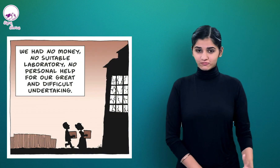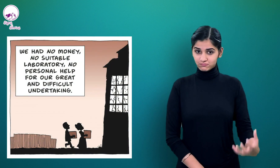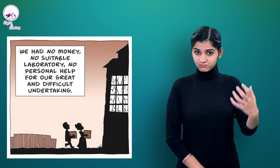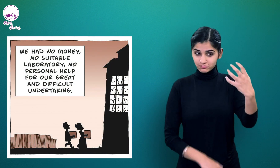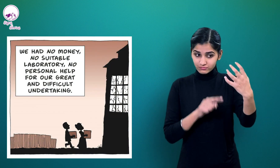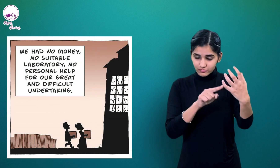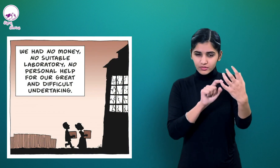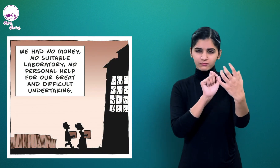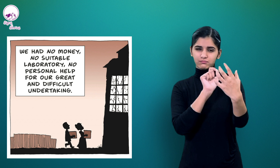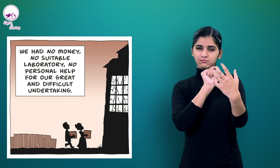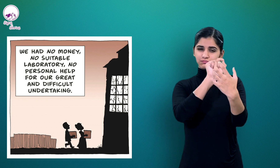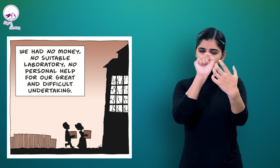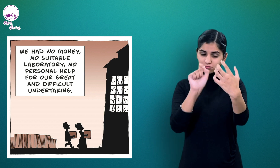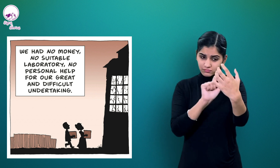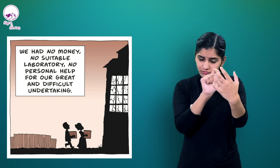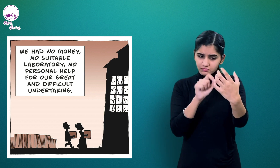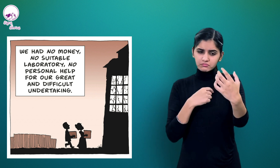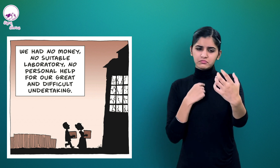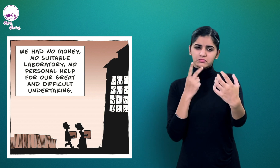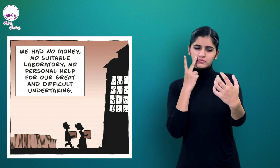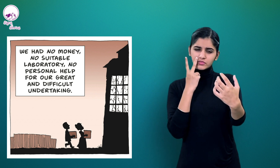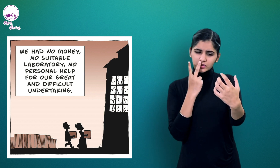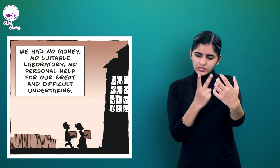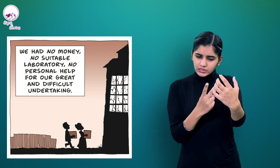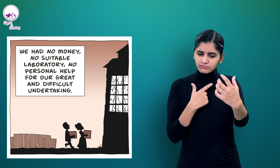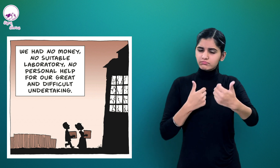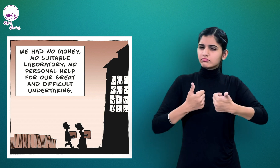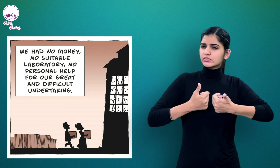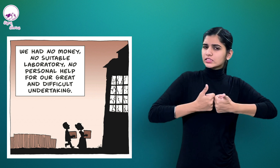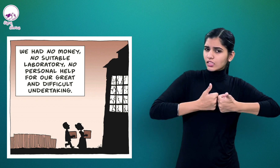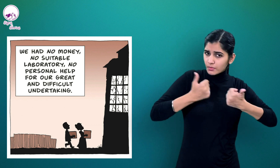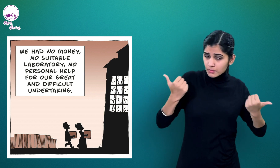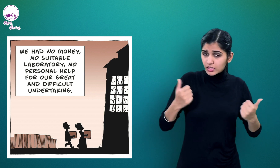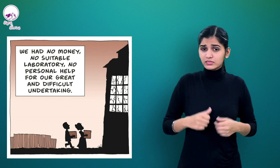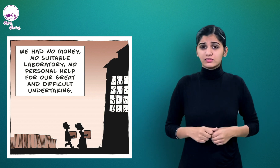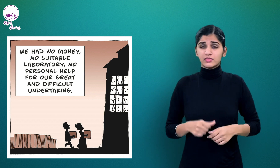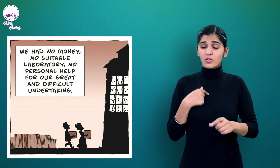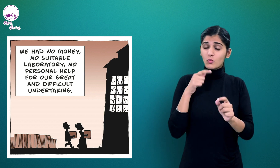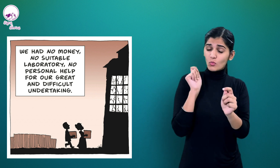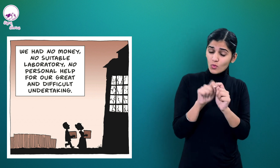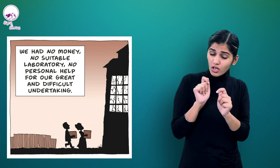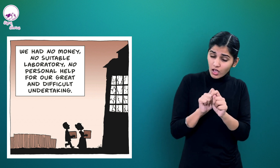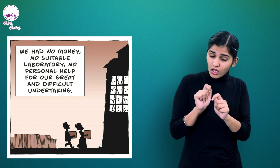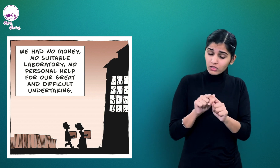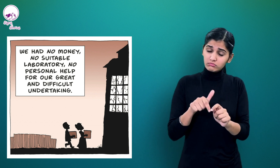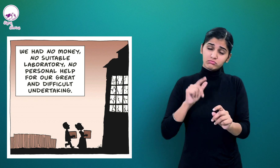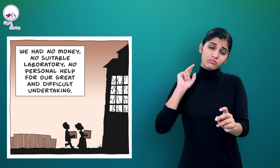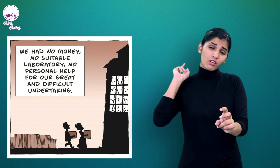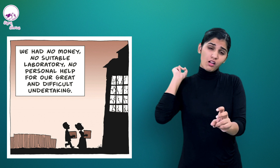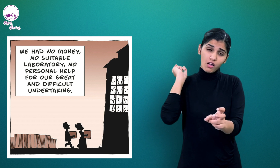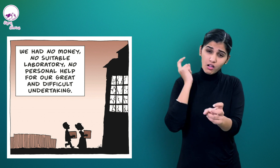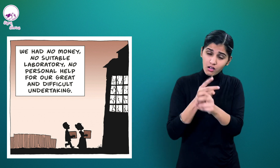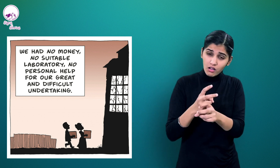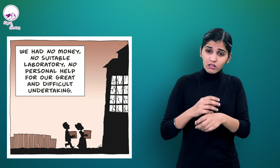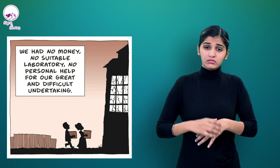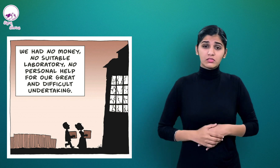We had no money, no suitable laboratory, no personal help for our great